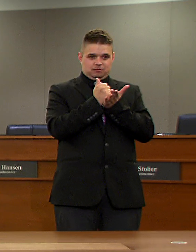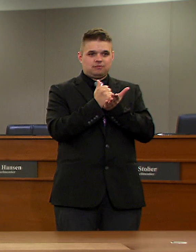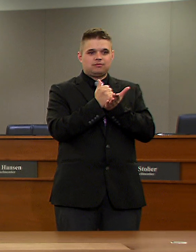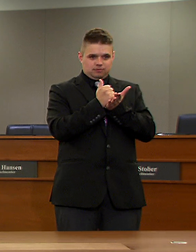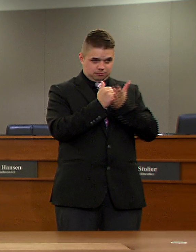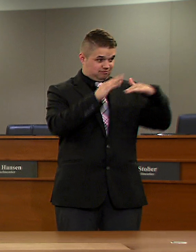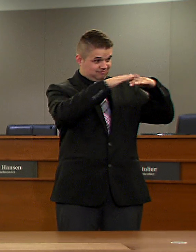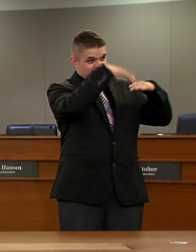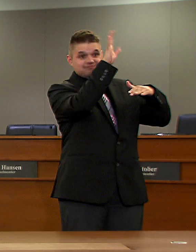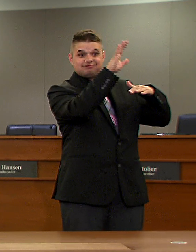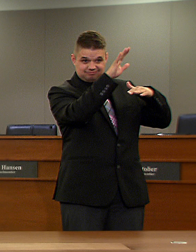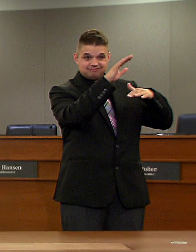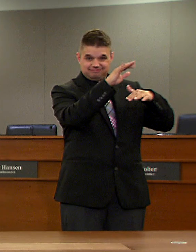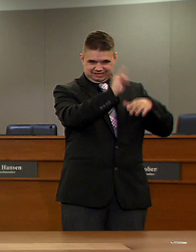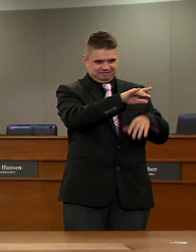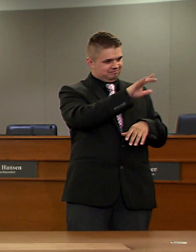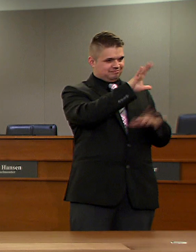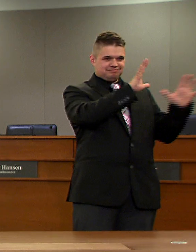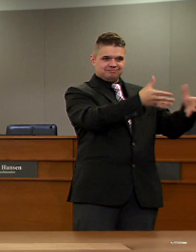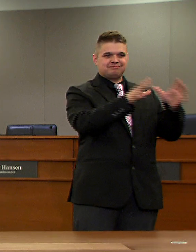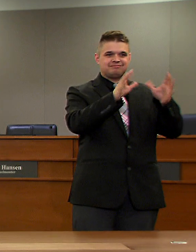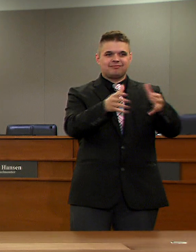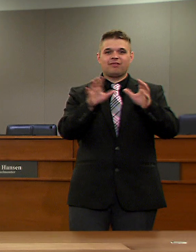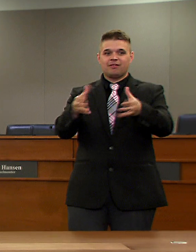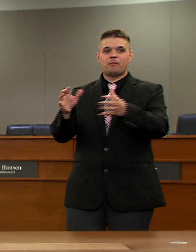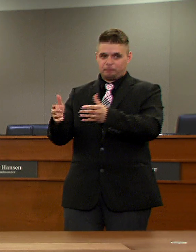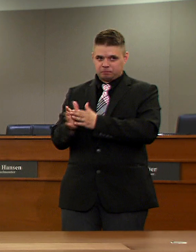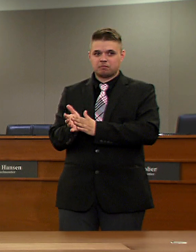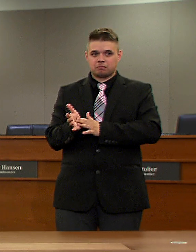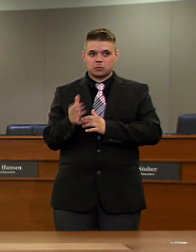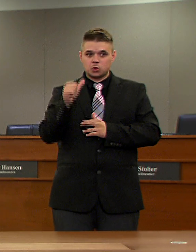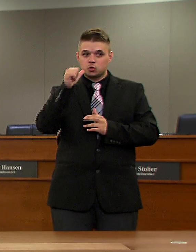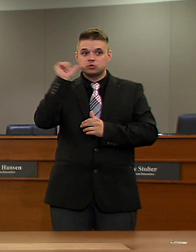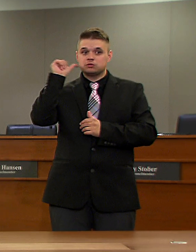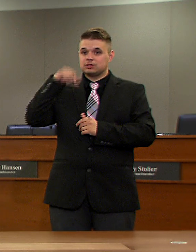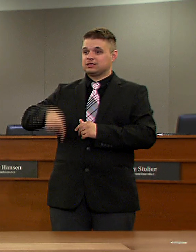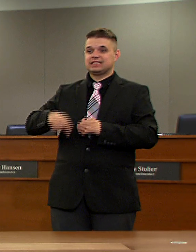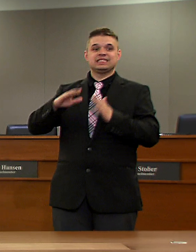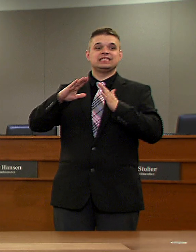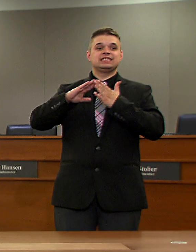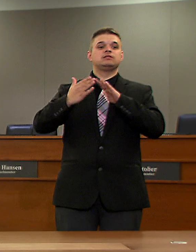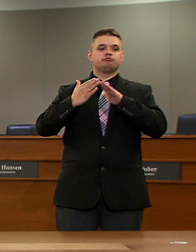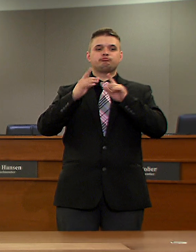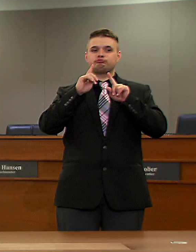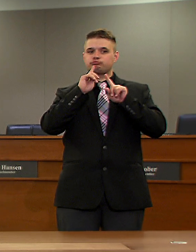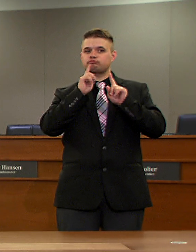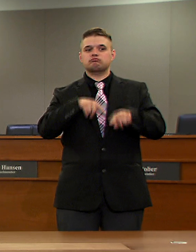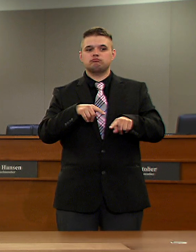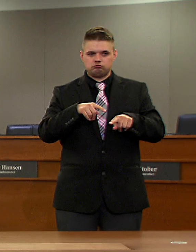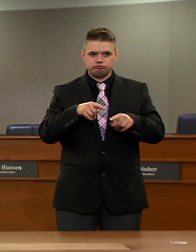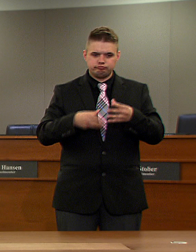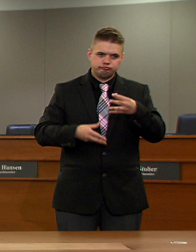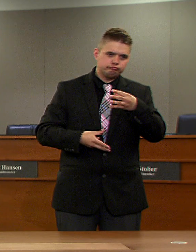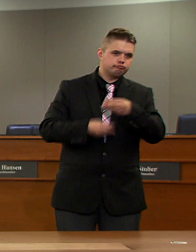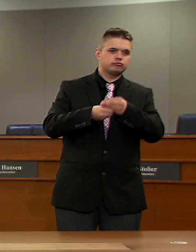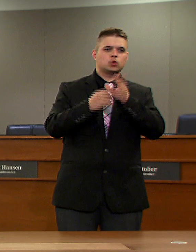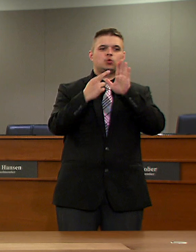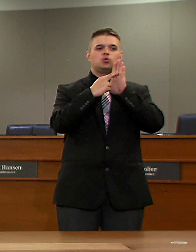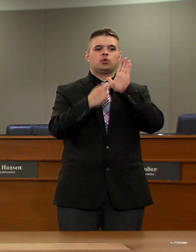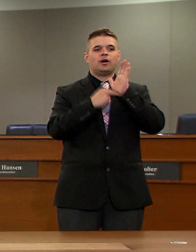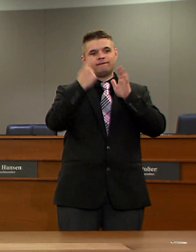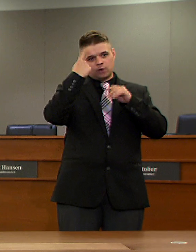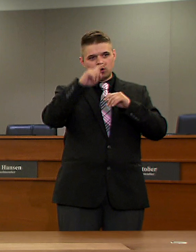Yesterday, the city issued an emergency order adding and clarifying the COVID-19 safety measures, the requirements